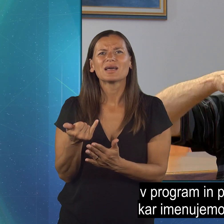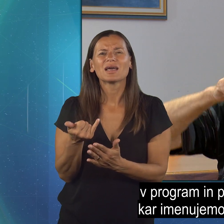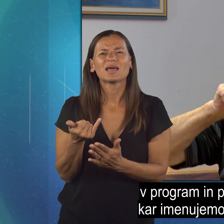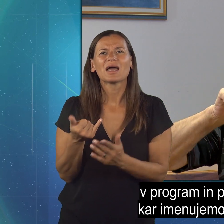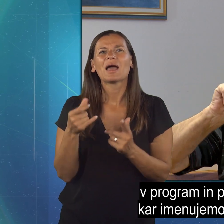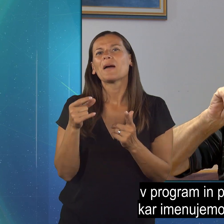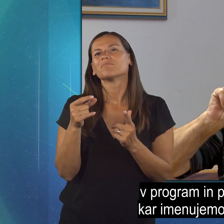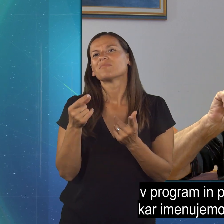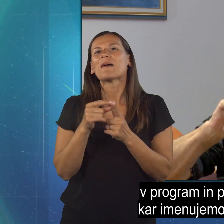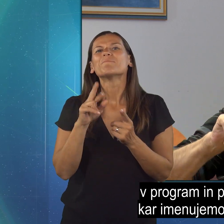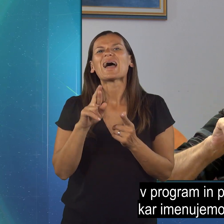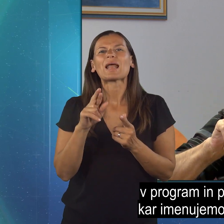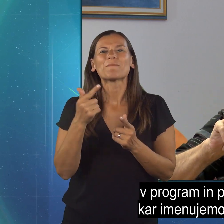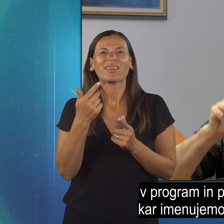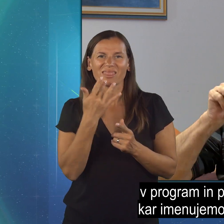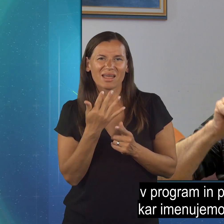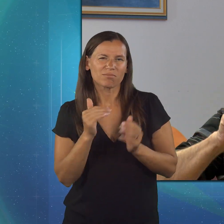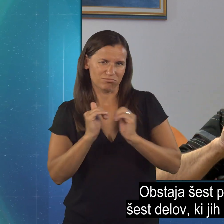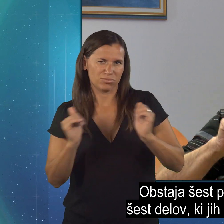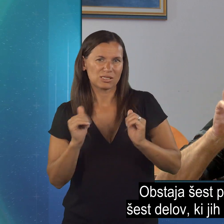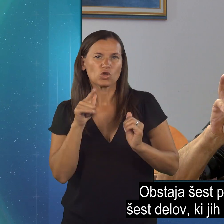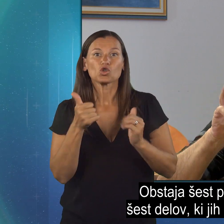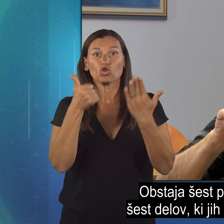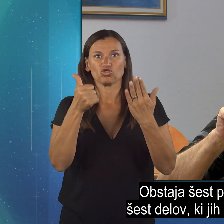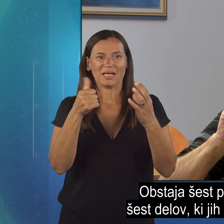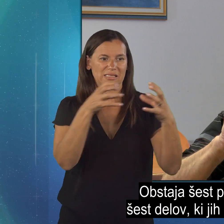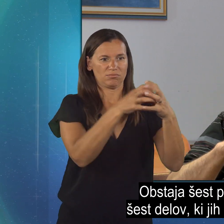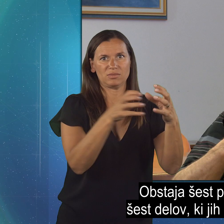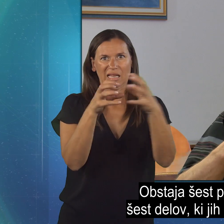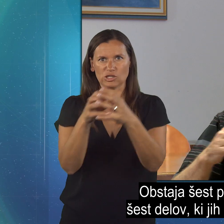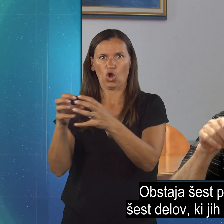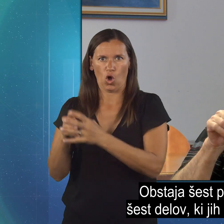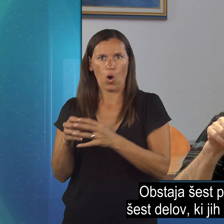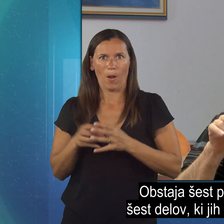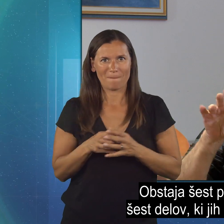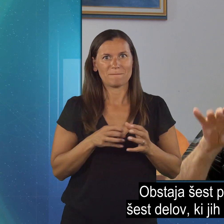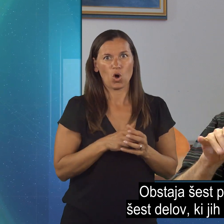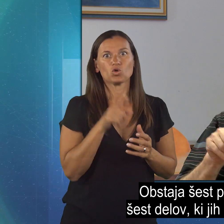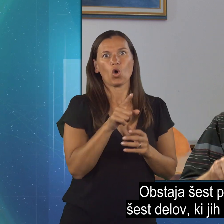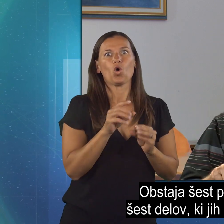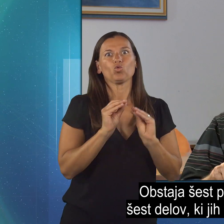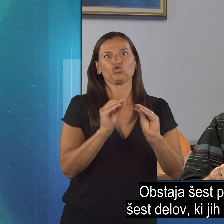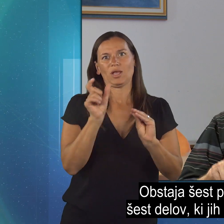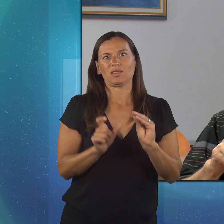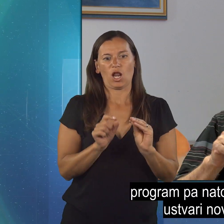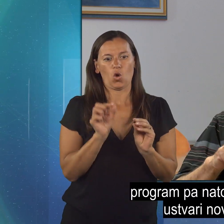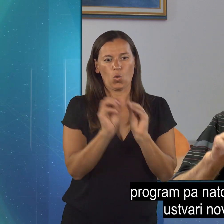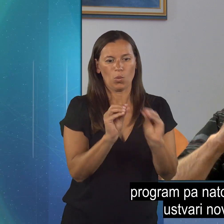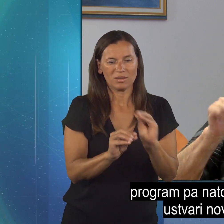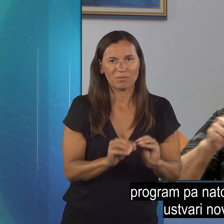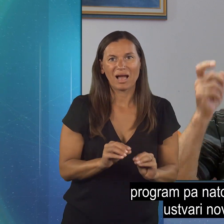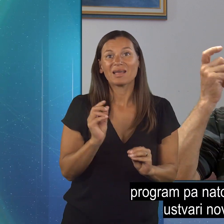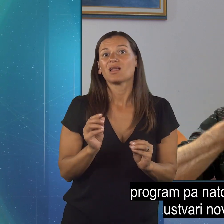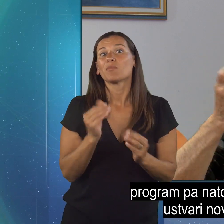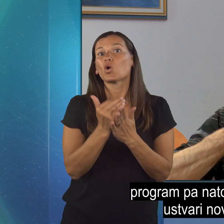call parameters. And so there are 6 parameters, 6 parts that the teacher types in, and then